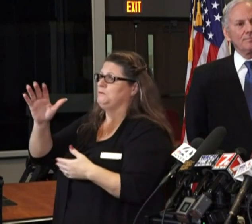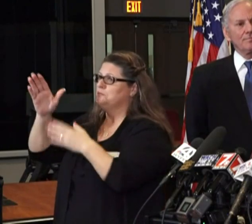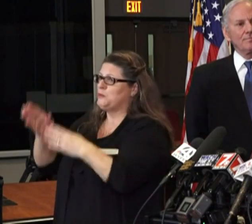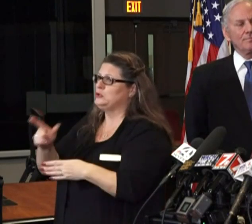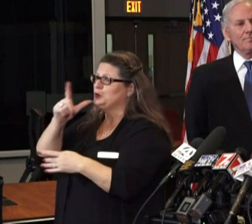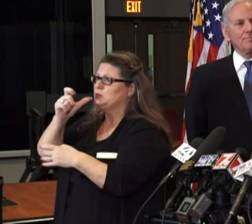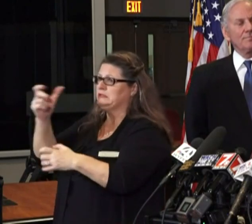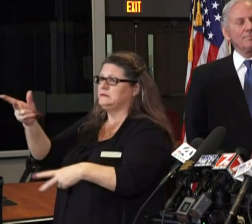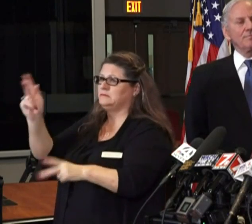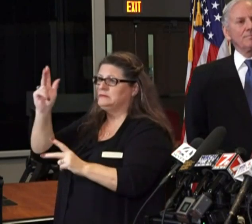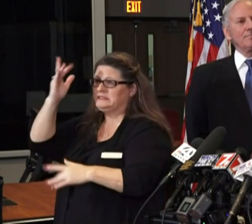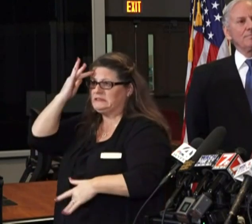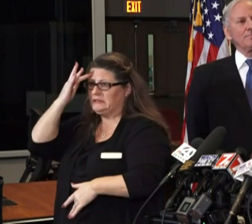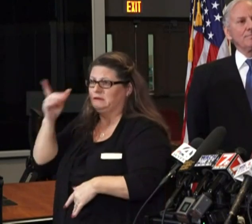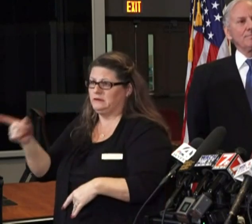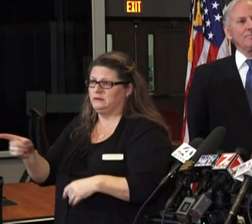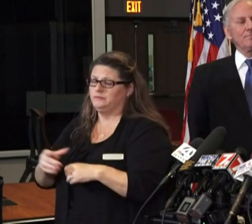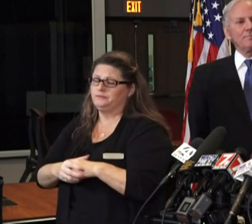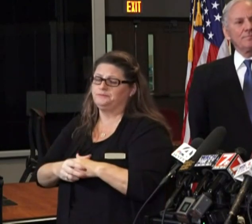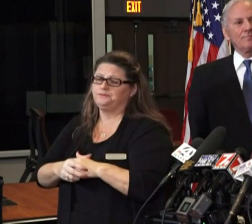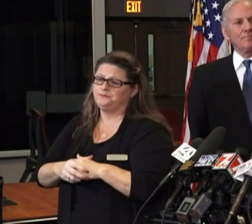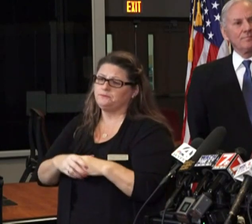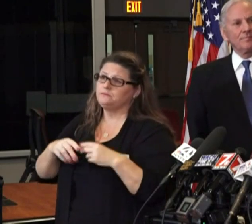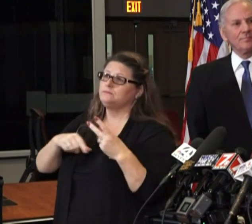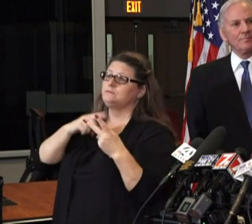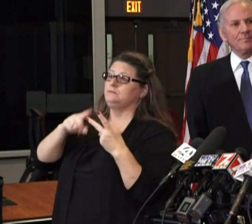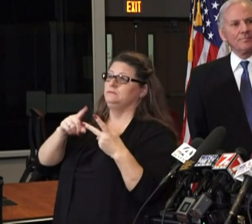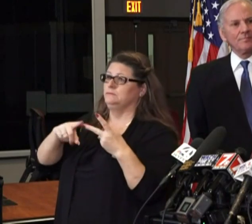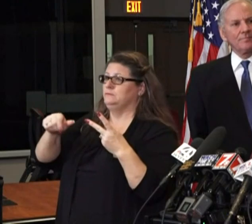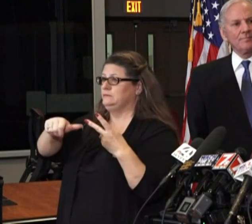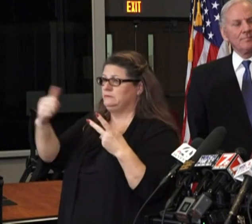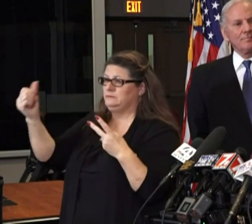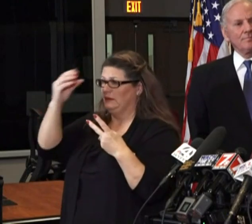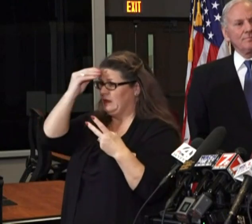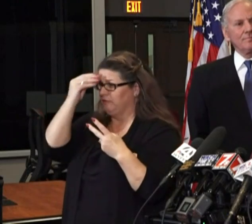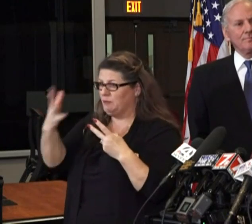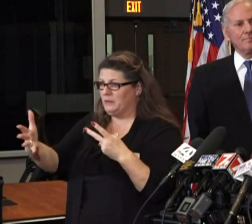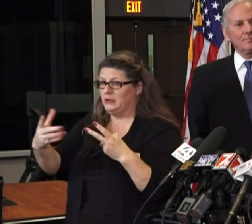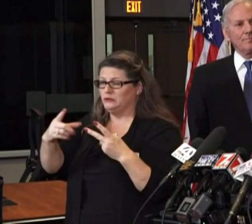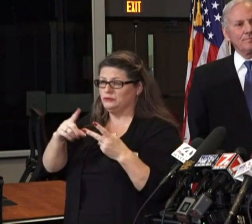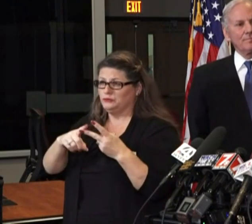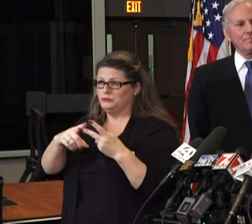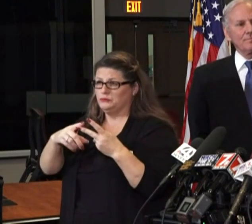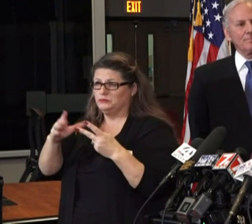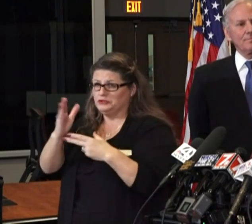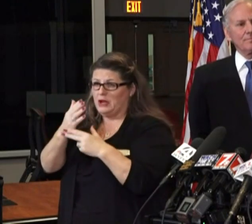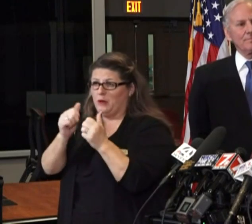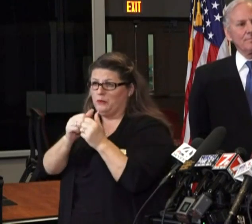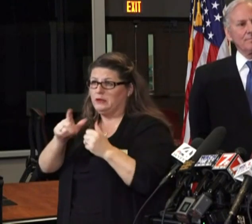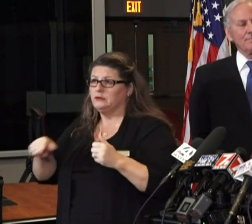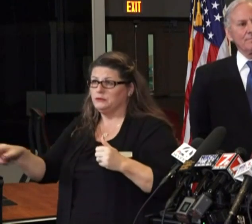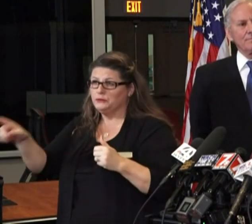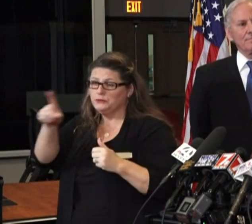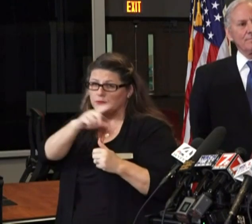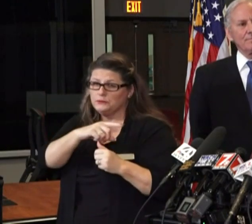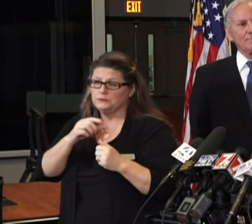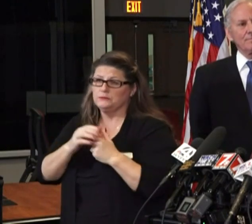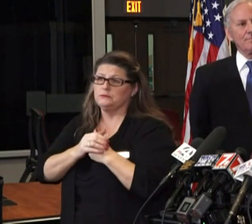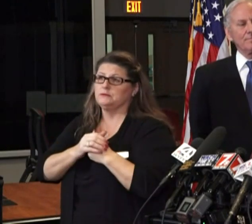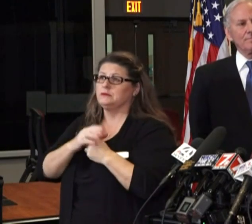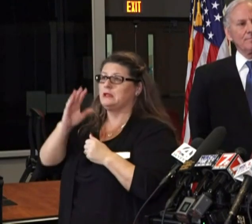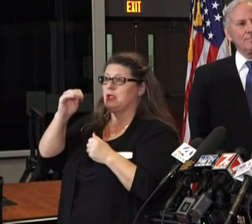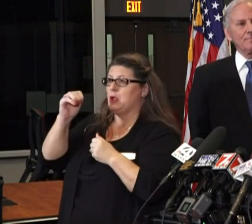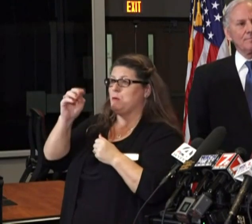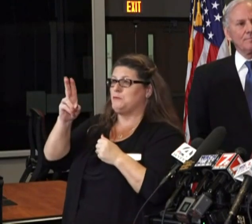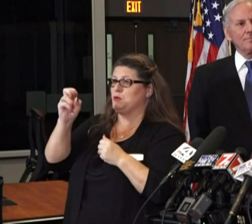The other piece of information, two pieces of information I'd like to share with you today.